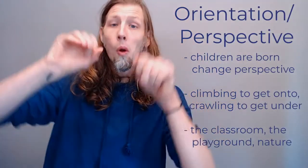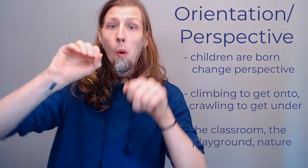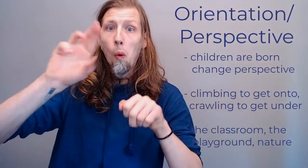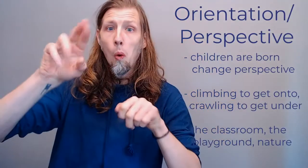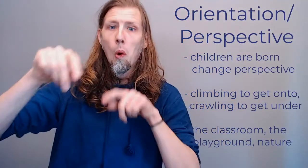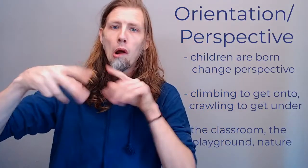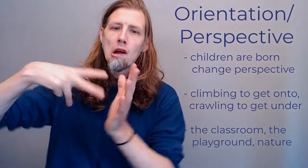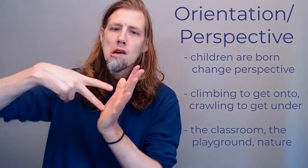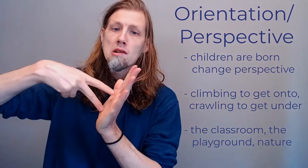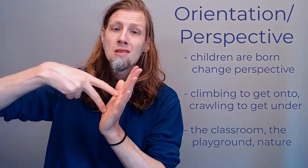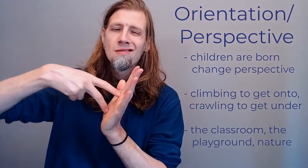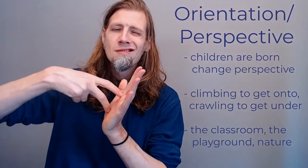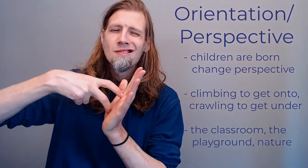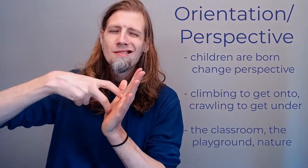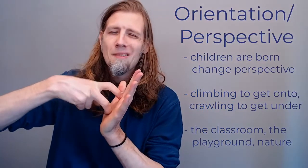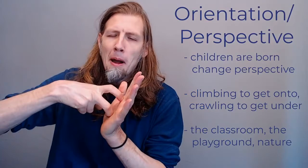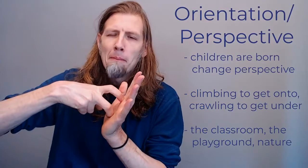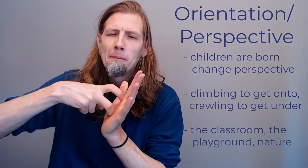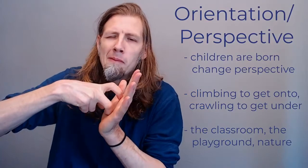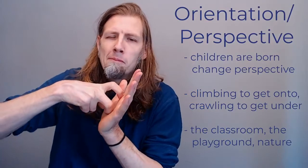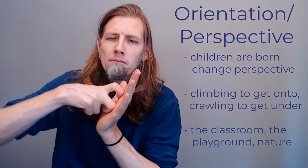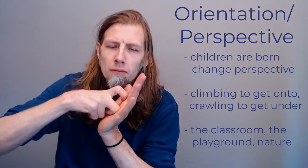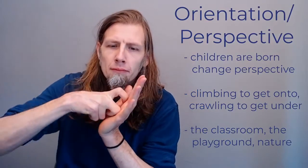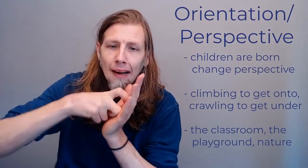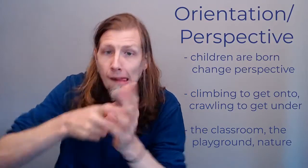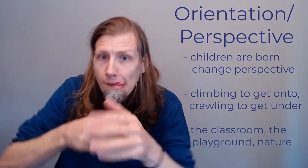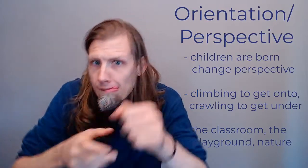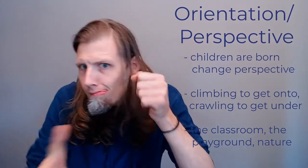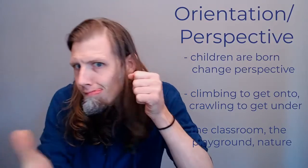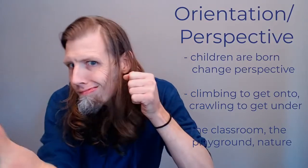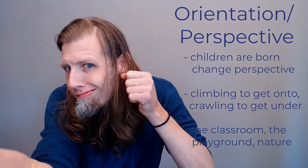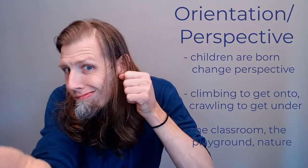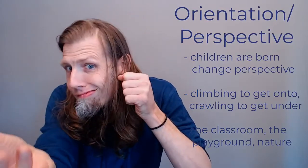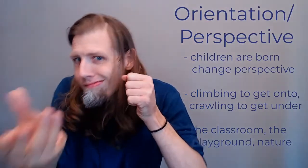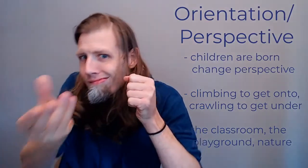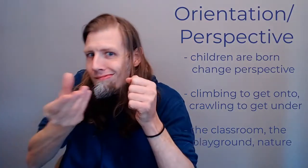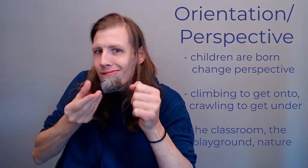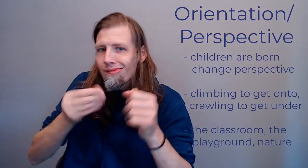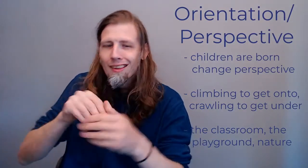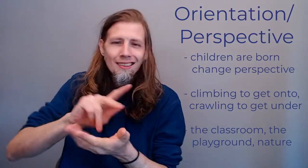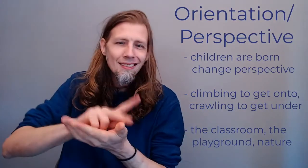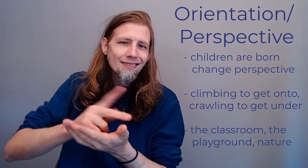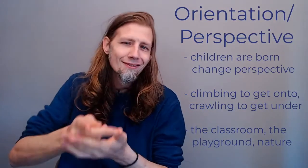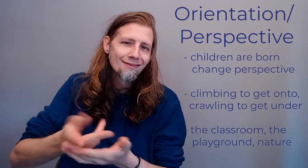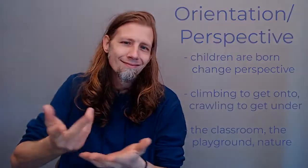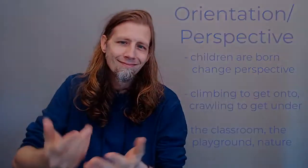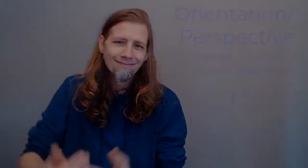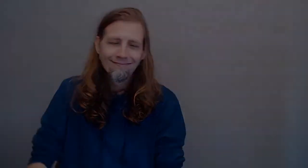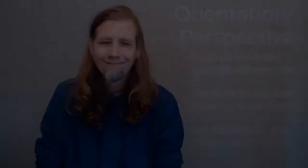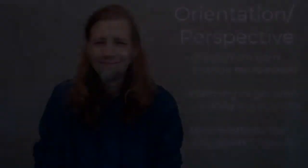or when we have to crouch down lower than we'd prefer to grab something from a bottom shelf.